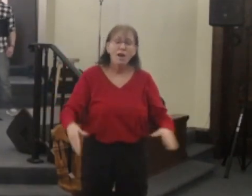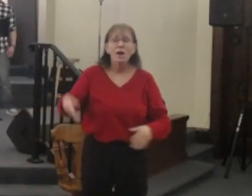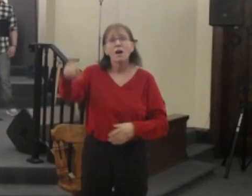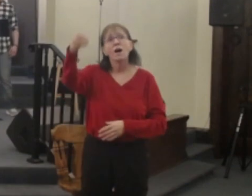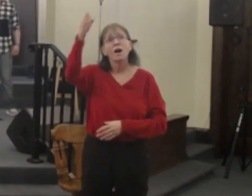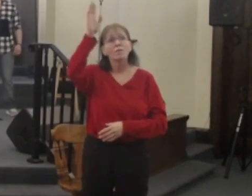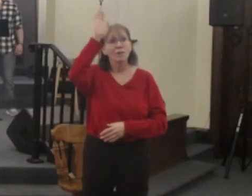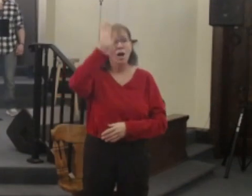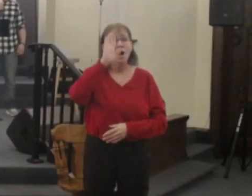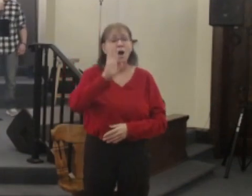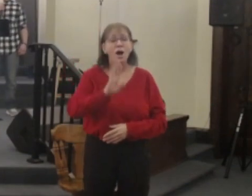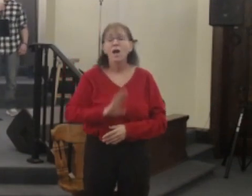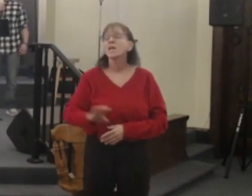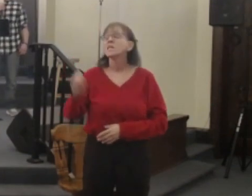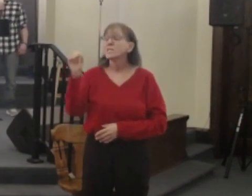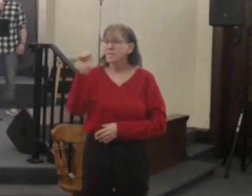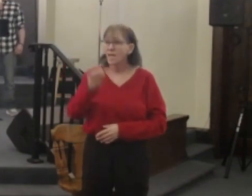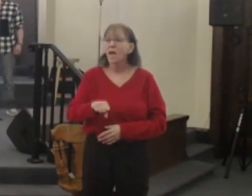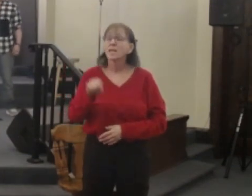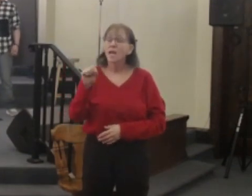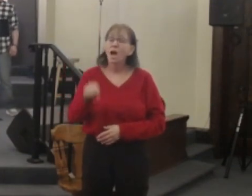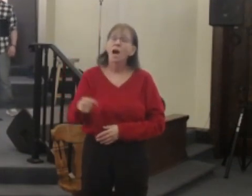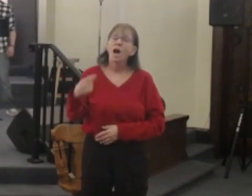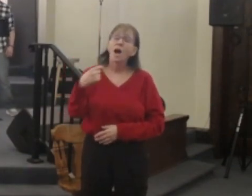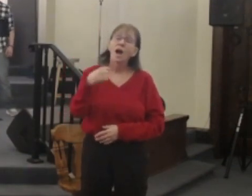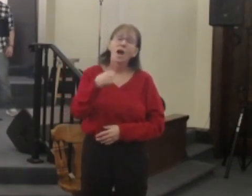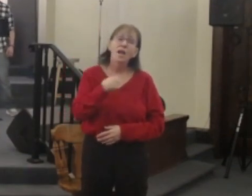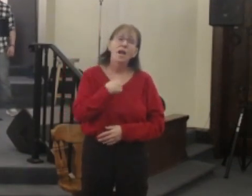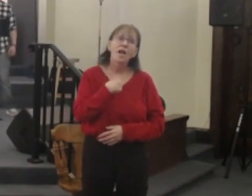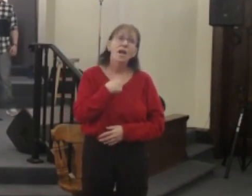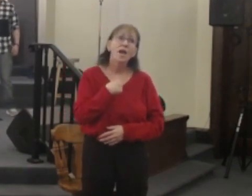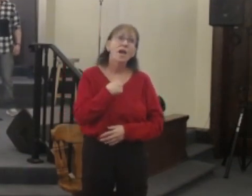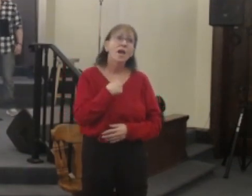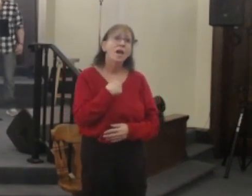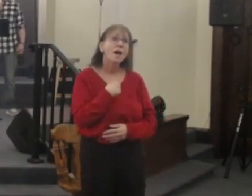child of God. Yes, I